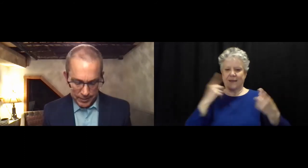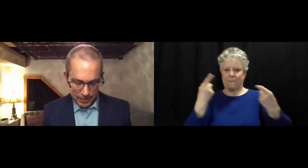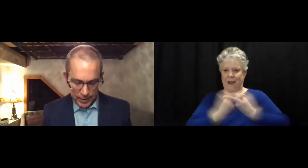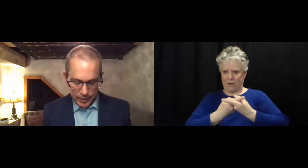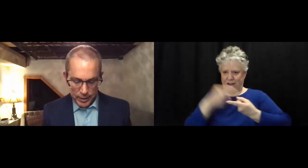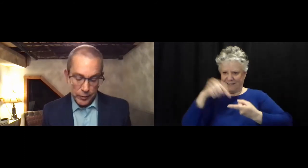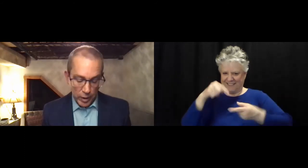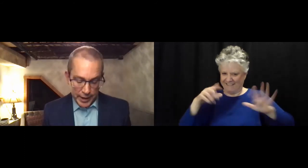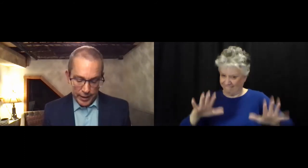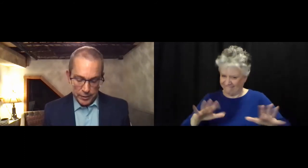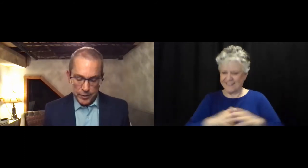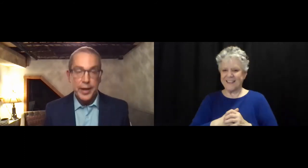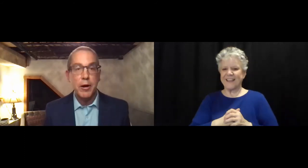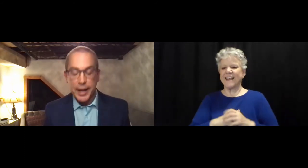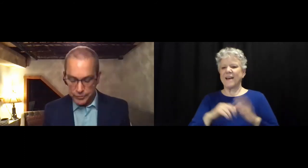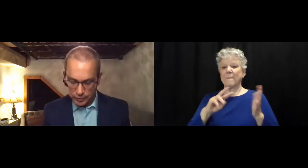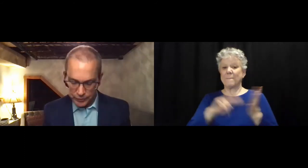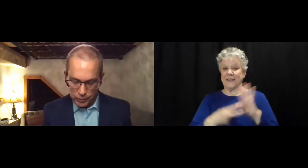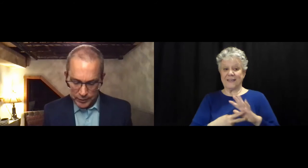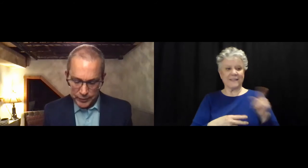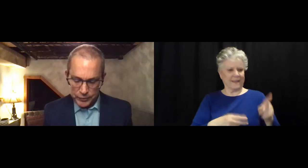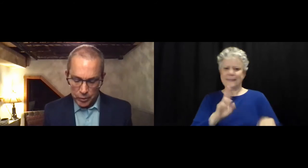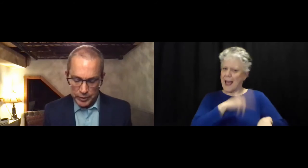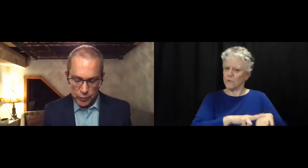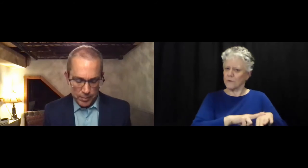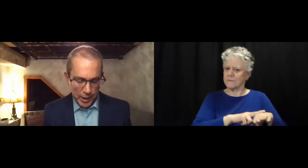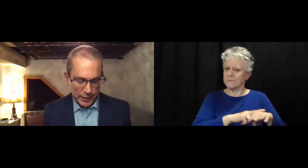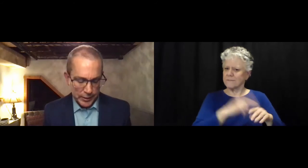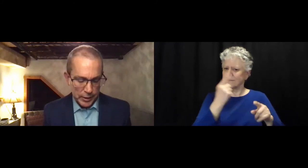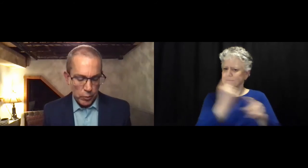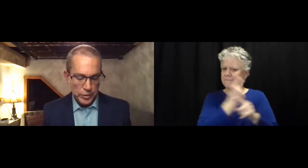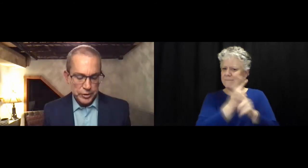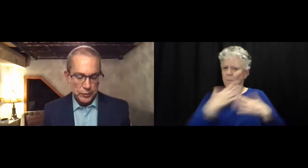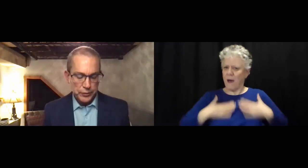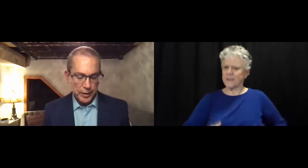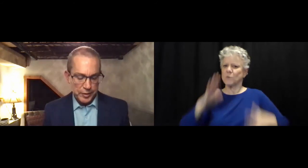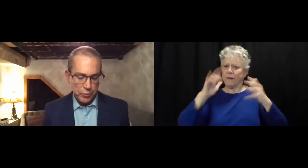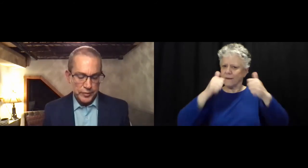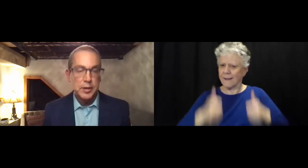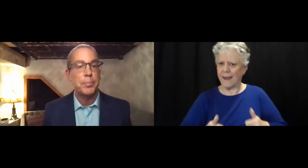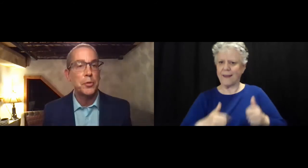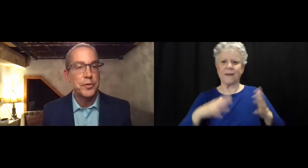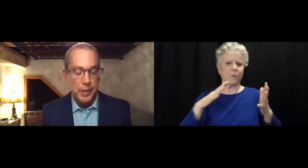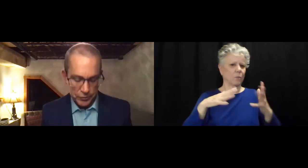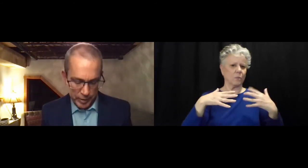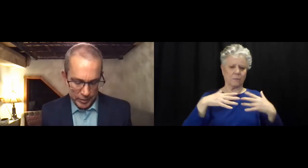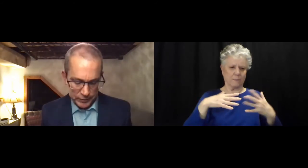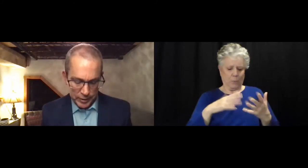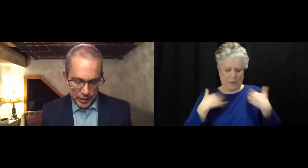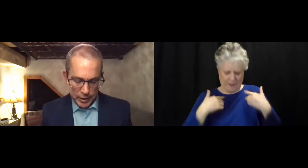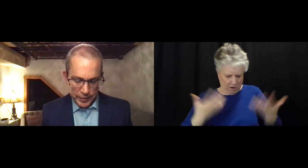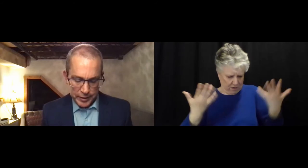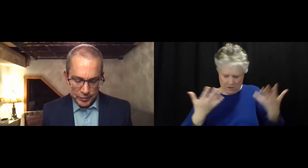decay. On the one hand, they are natural to us as owing to our body, which is, as he puts it, composed of